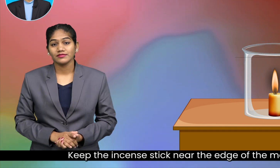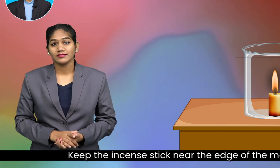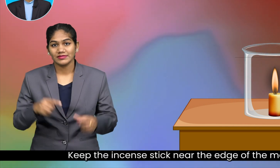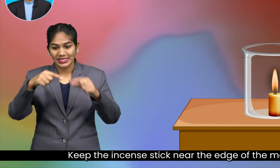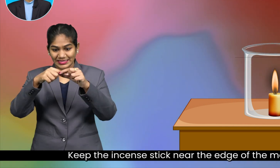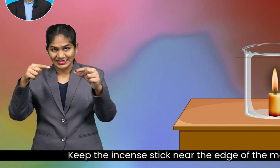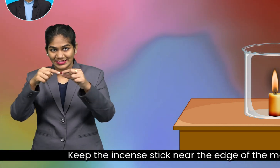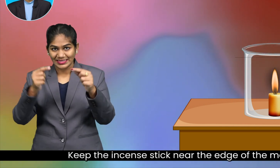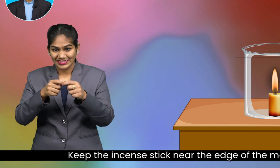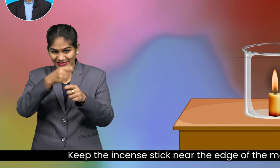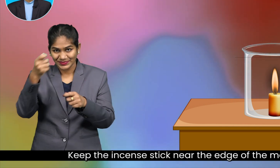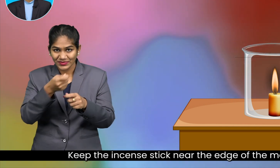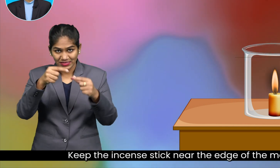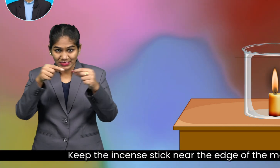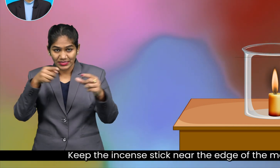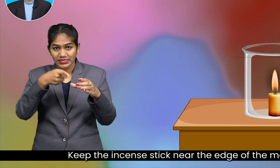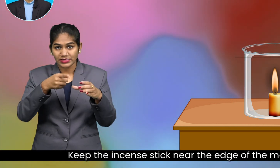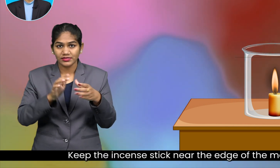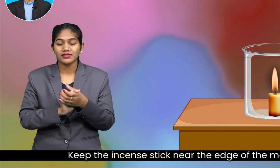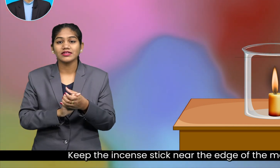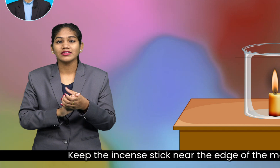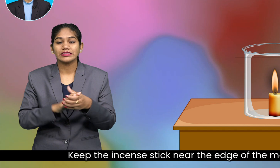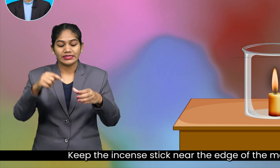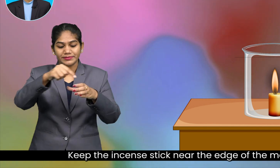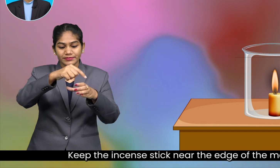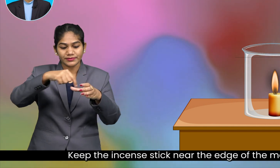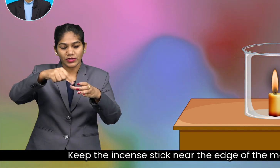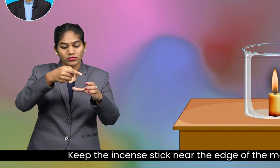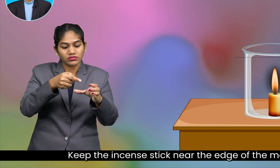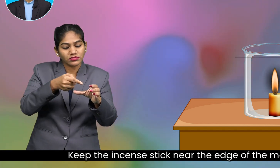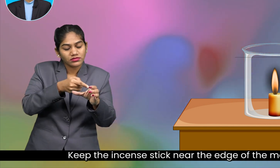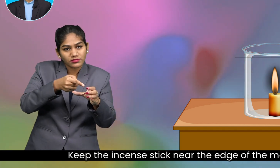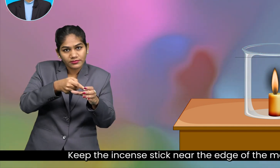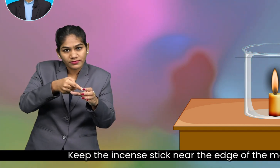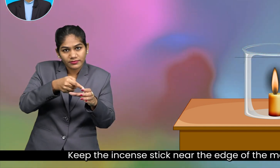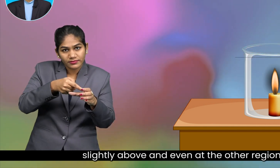Keep the incense stick near the edge of the mouth,